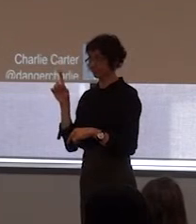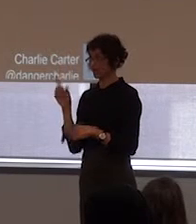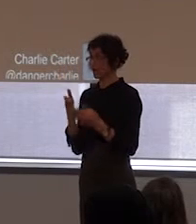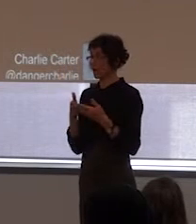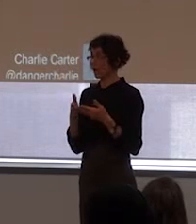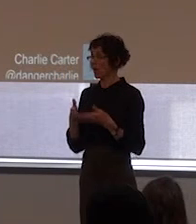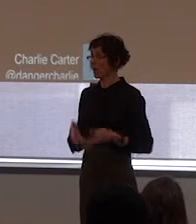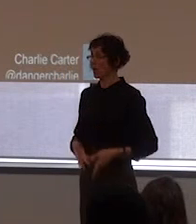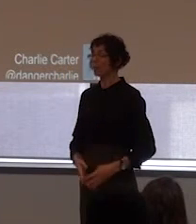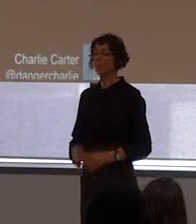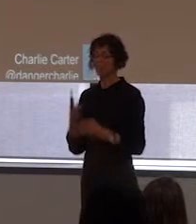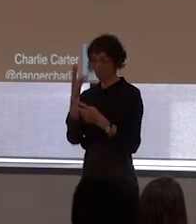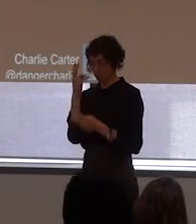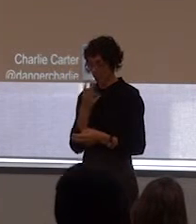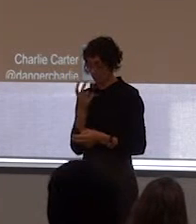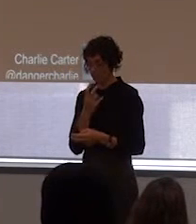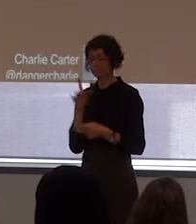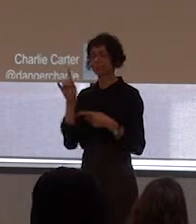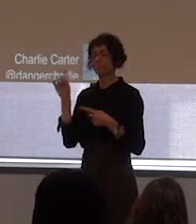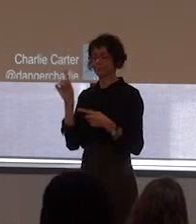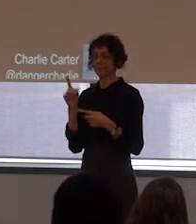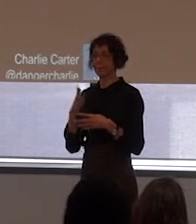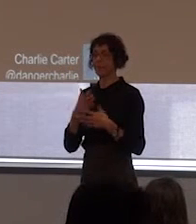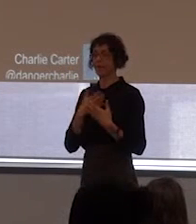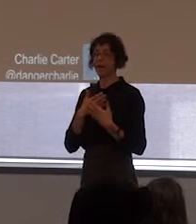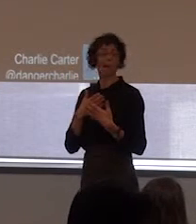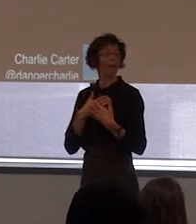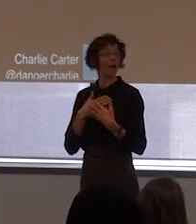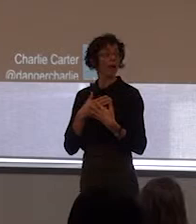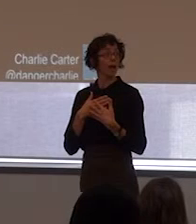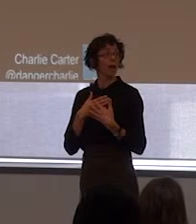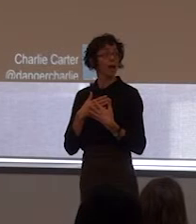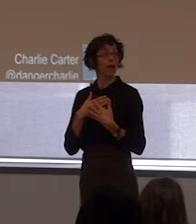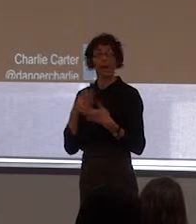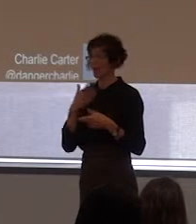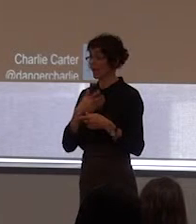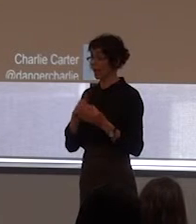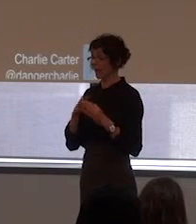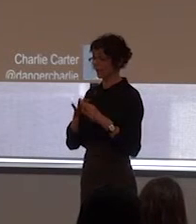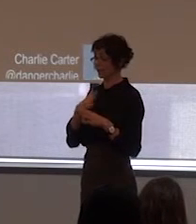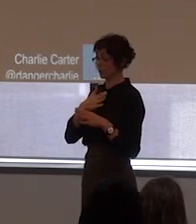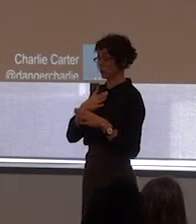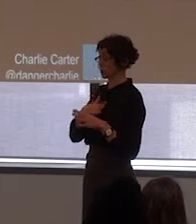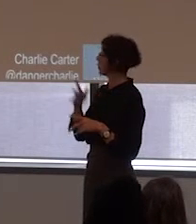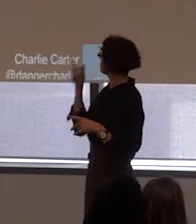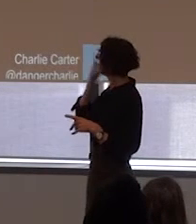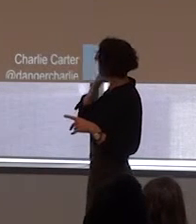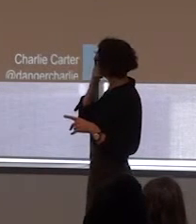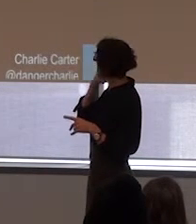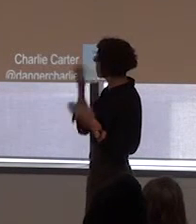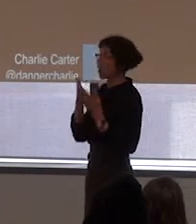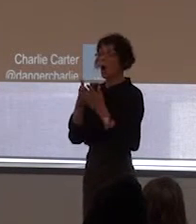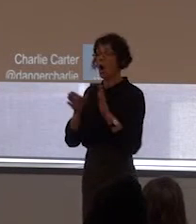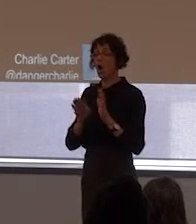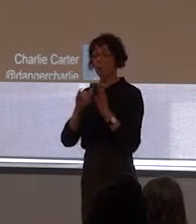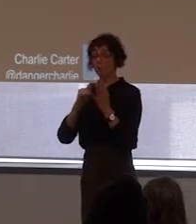we? Yes, we do. So if you want to get a screen reader that's open source and have it all play, it is a very well-regarded open source.